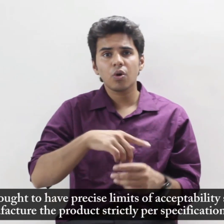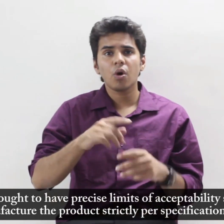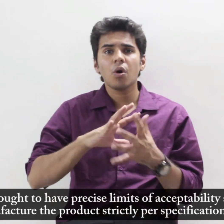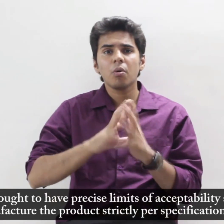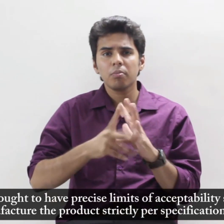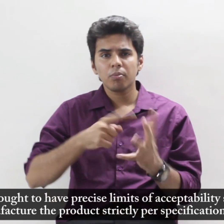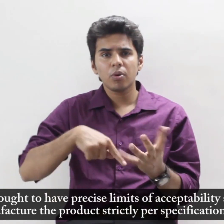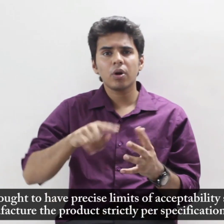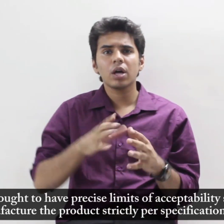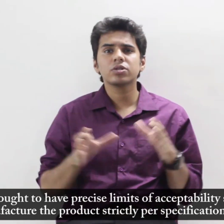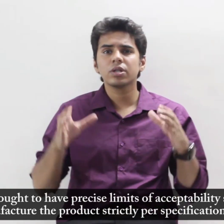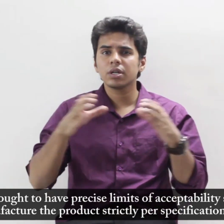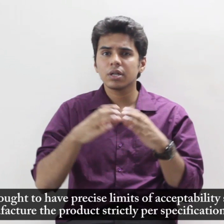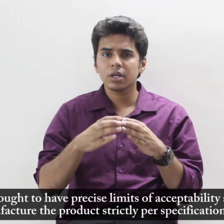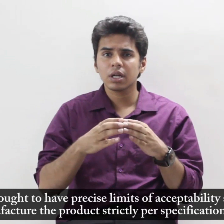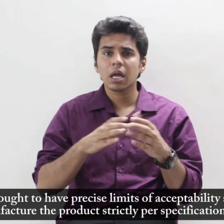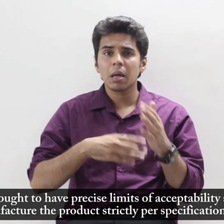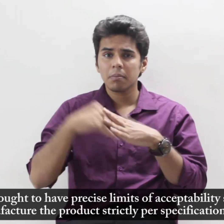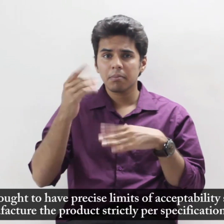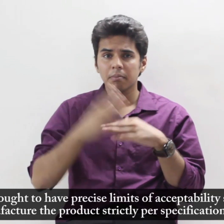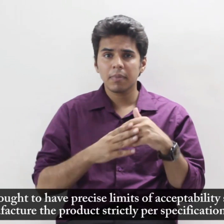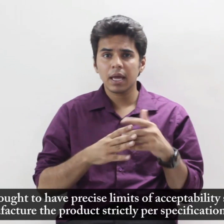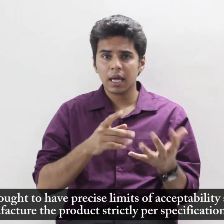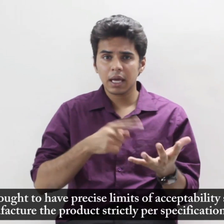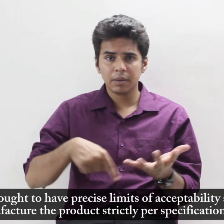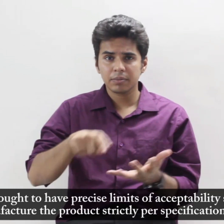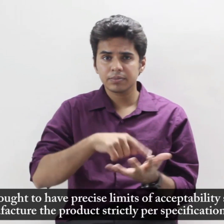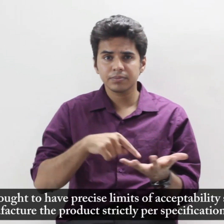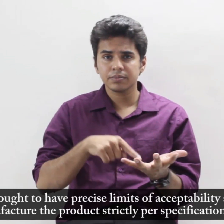product strictly per specification and drawings.